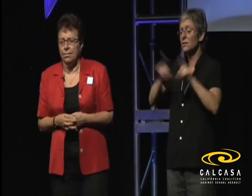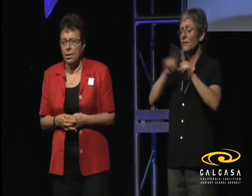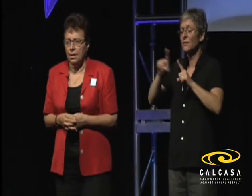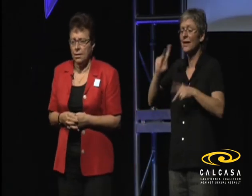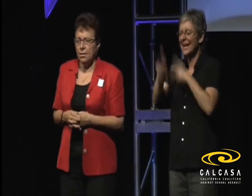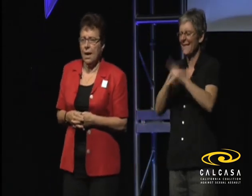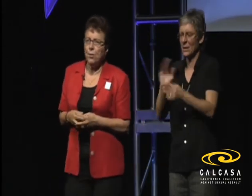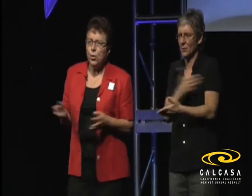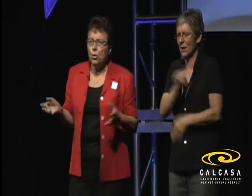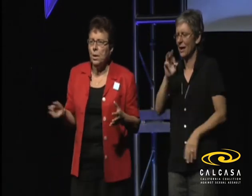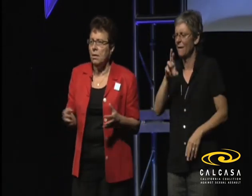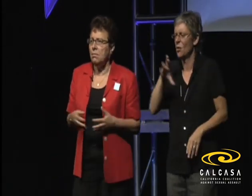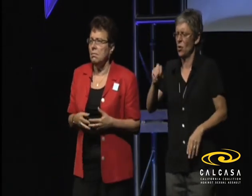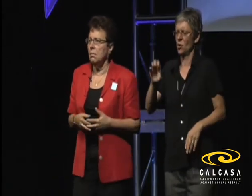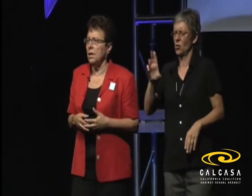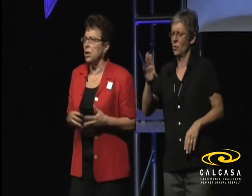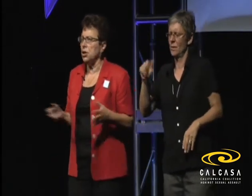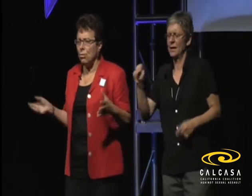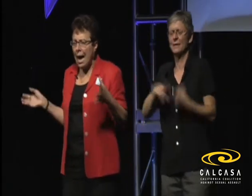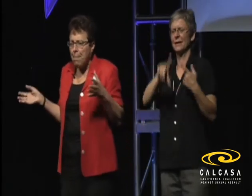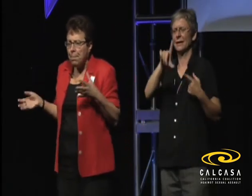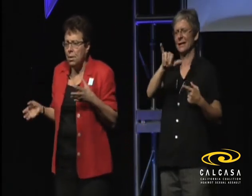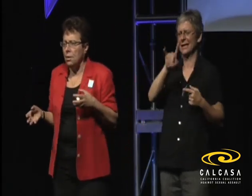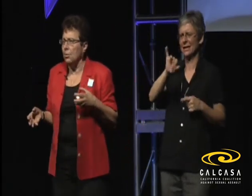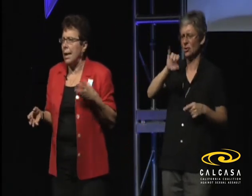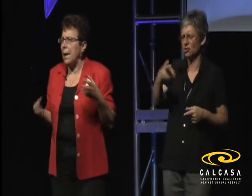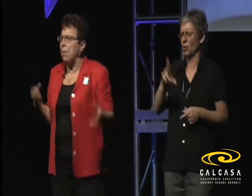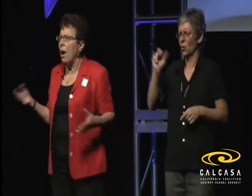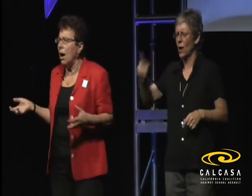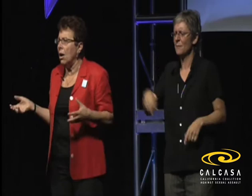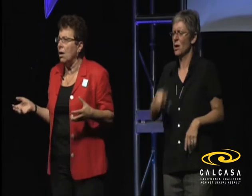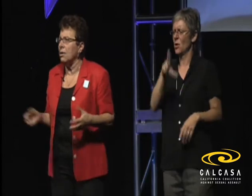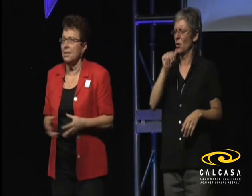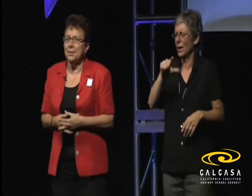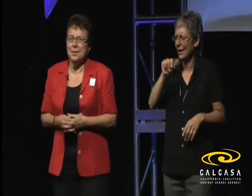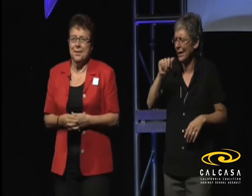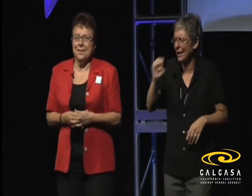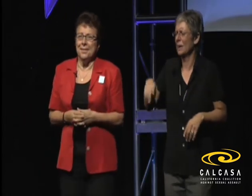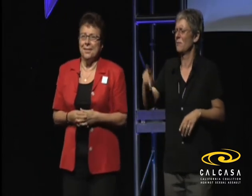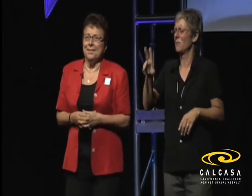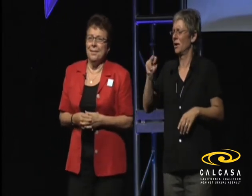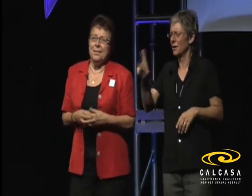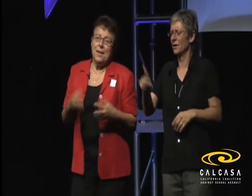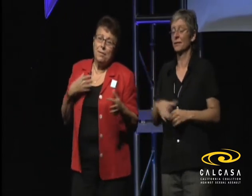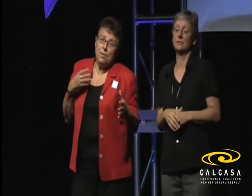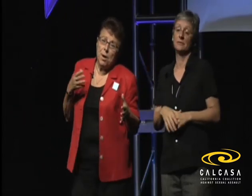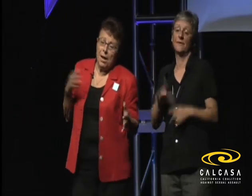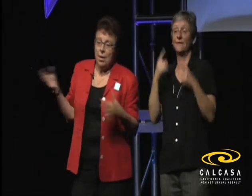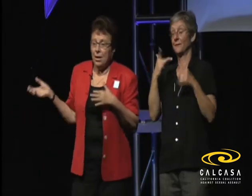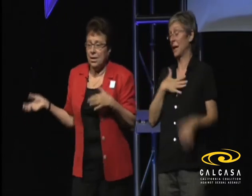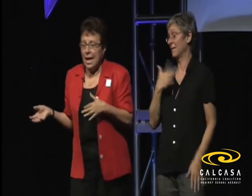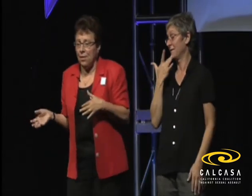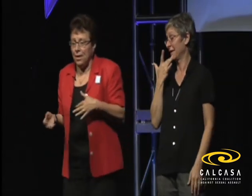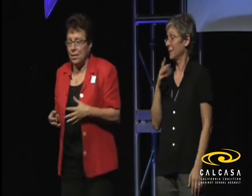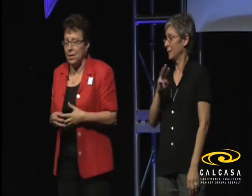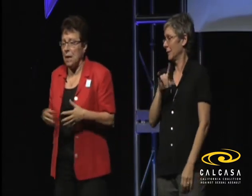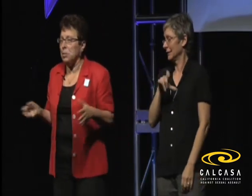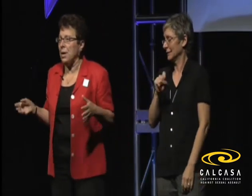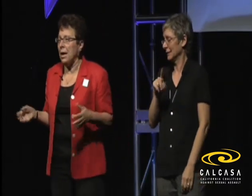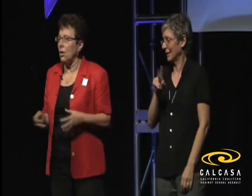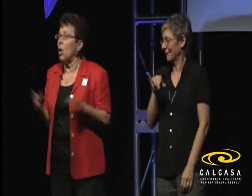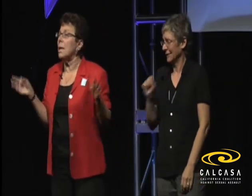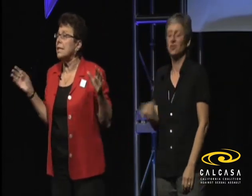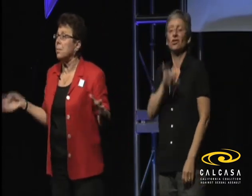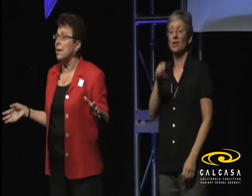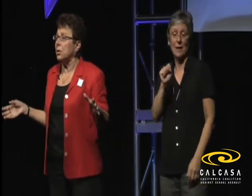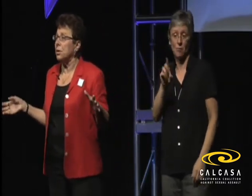music. Afro-Cuban, Yiddish rap, reggae punk, a favorite of mine, Miles Davis, James